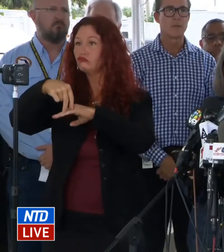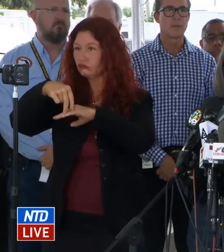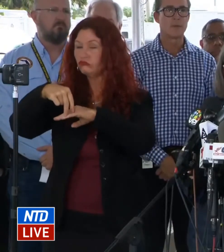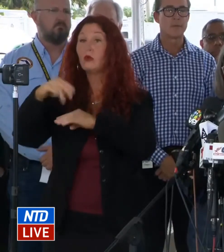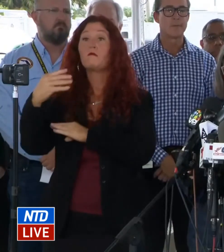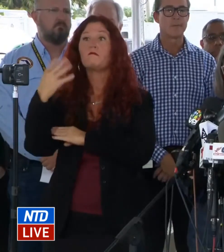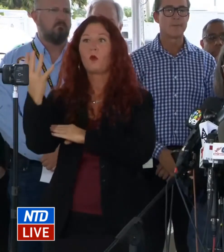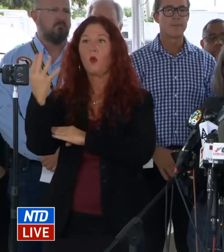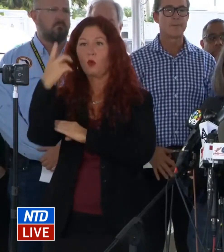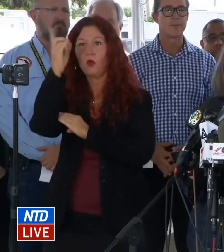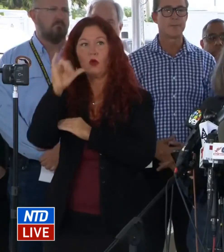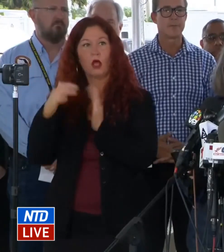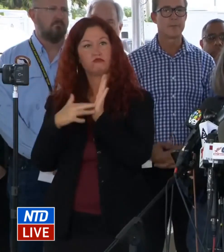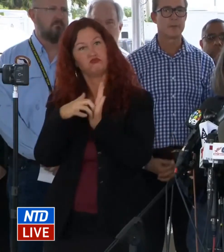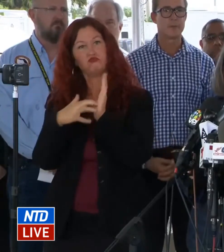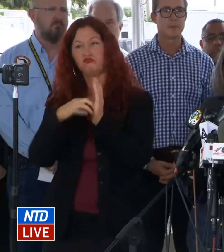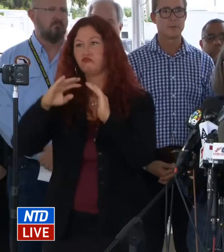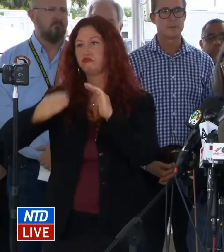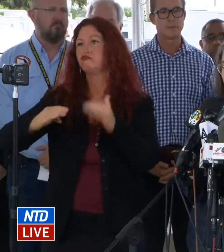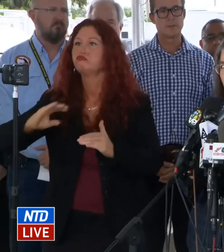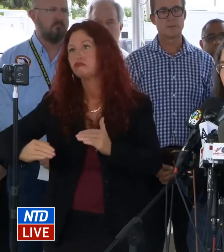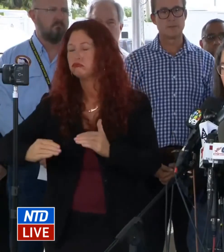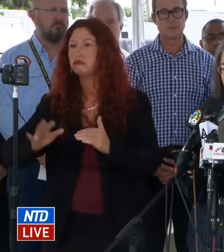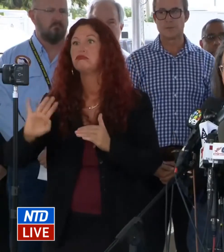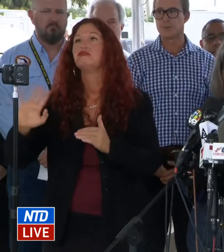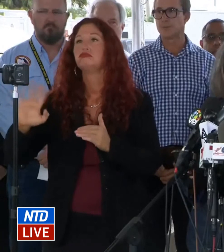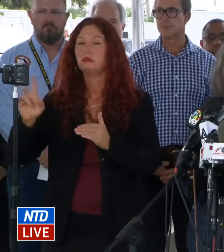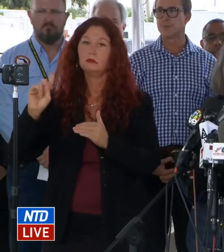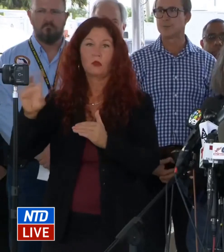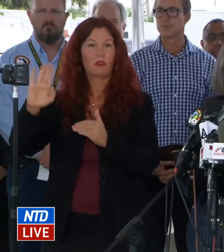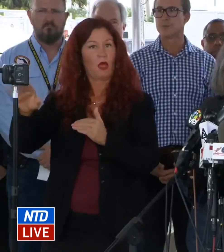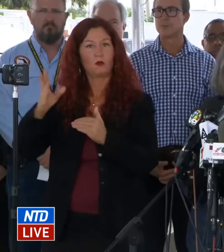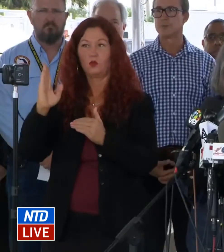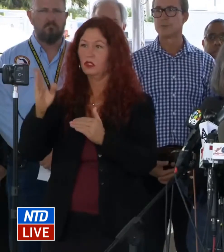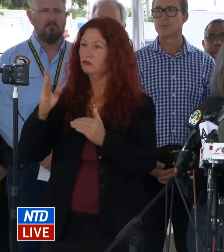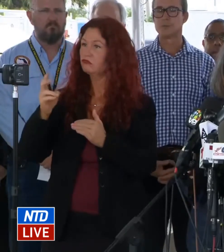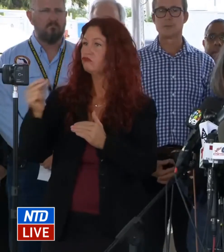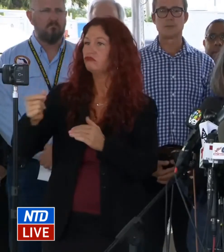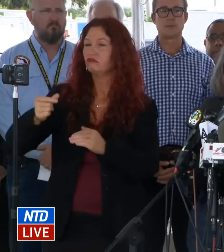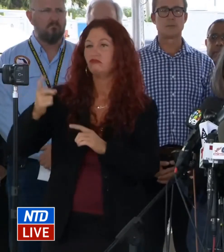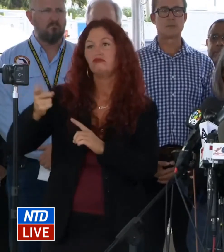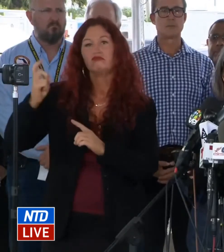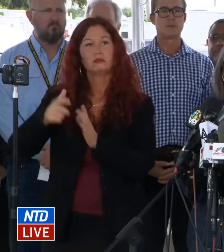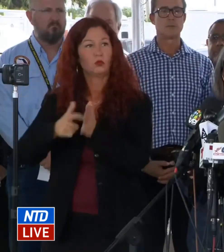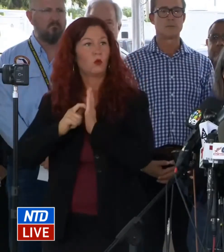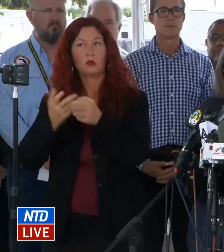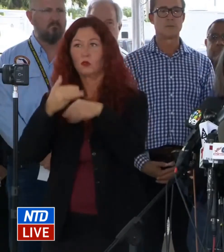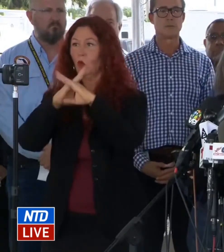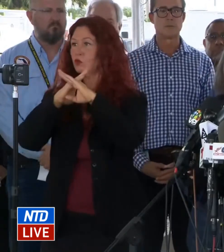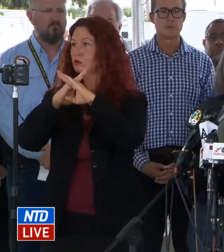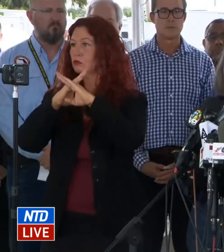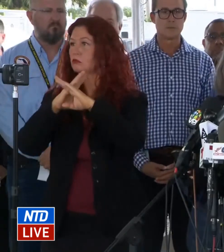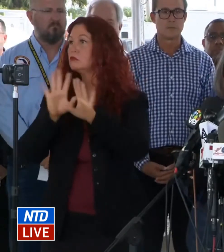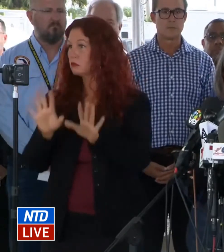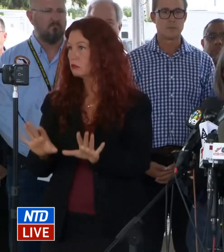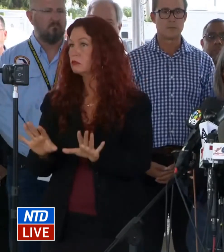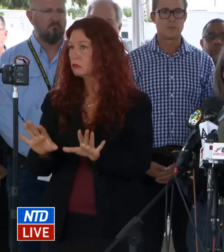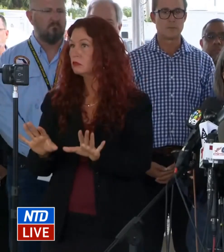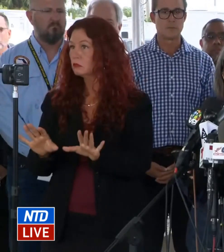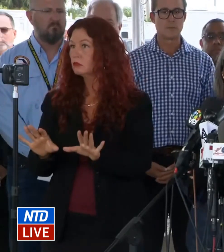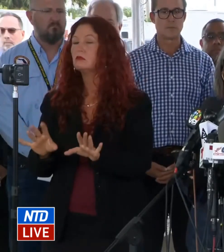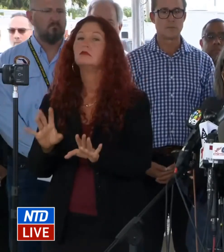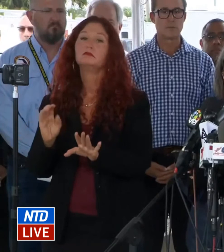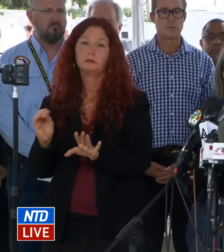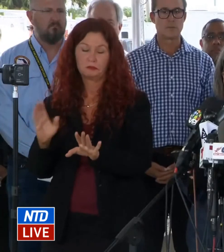apace with all of the buildings identified, and I know within a matter of days or short weeks we will have addressed all of those